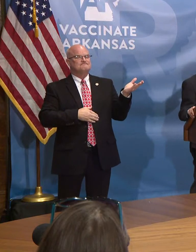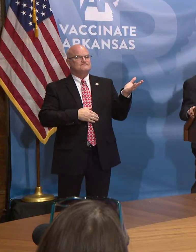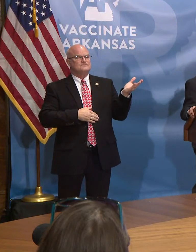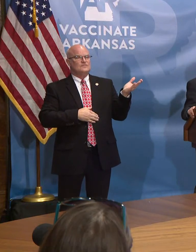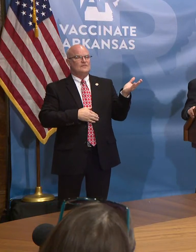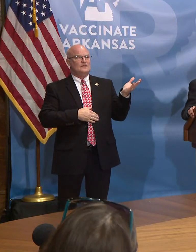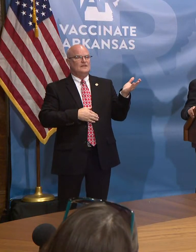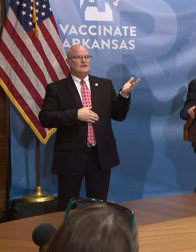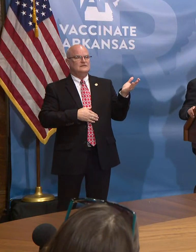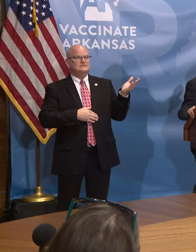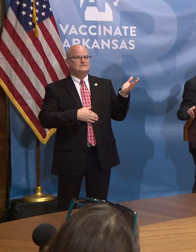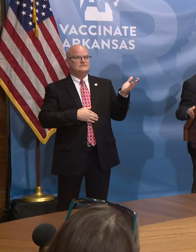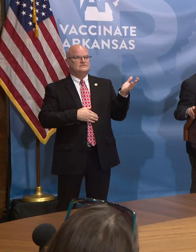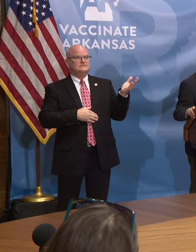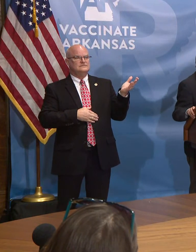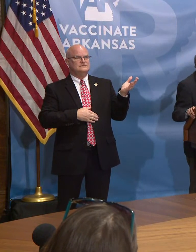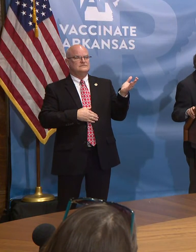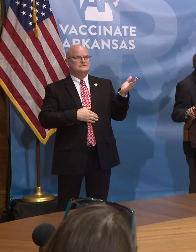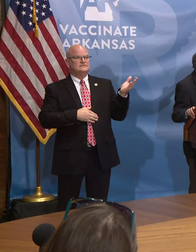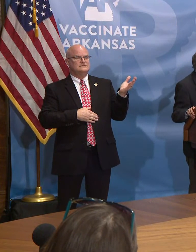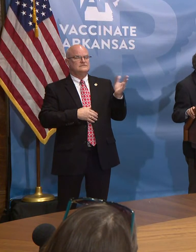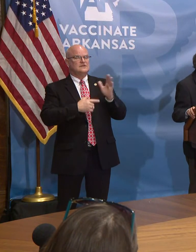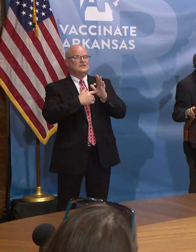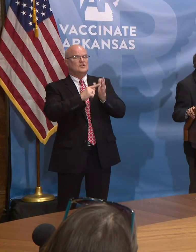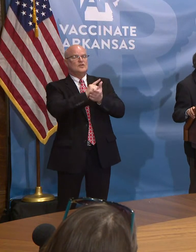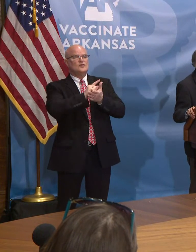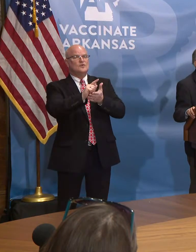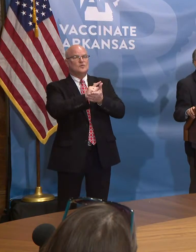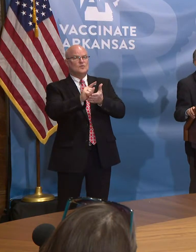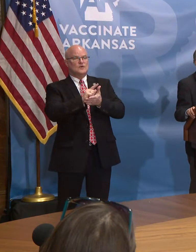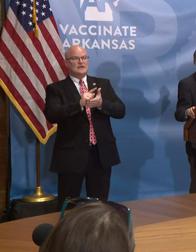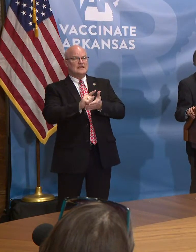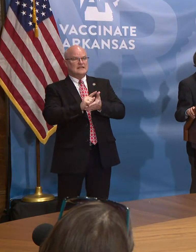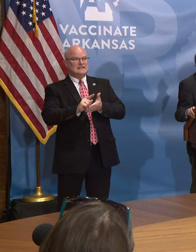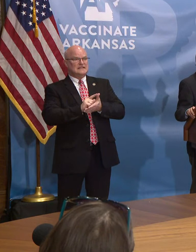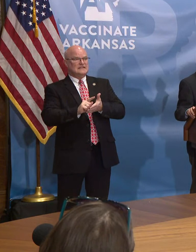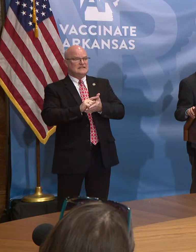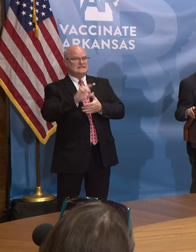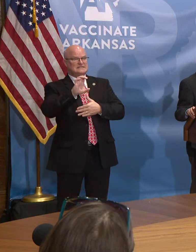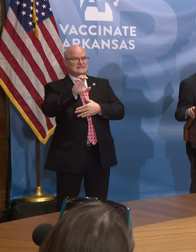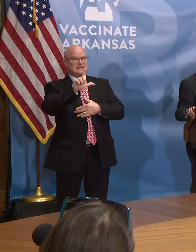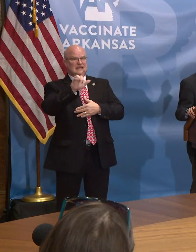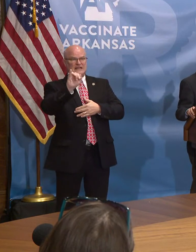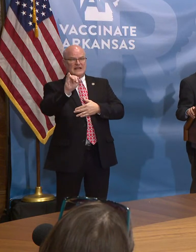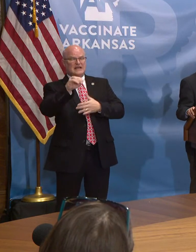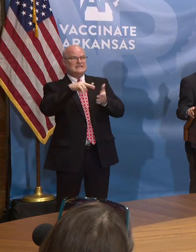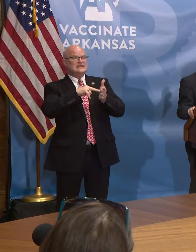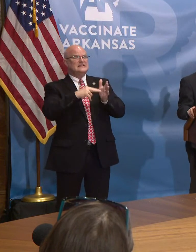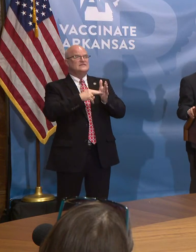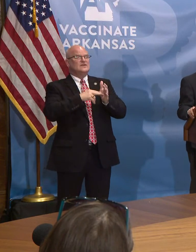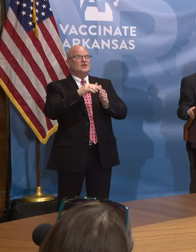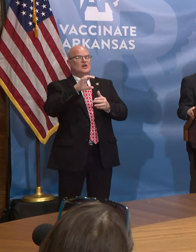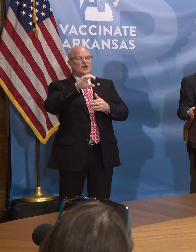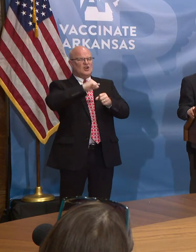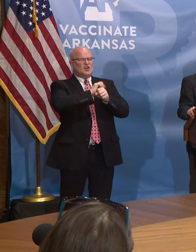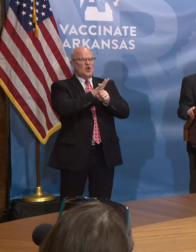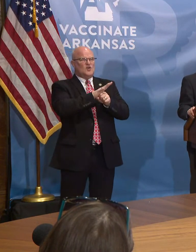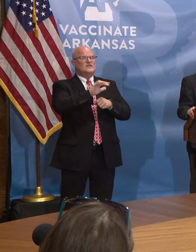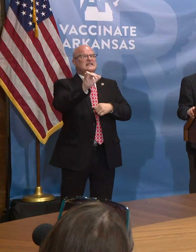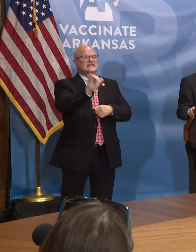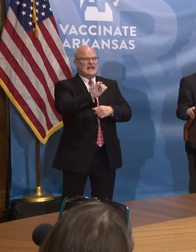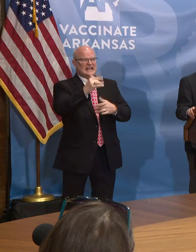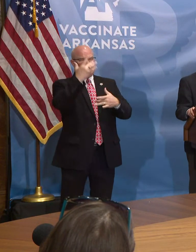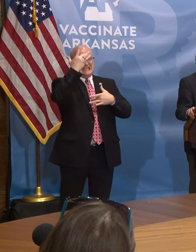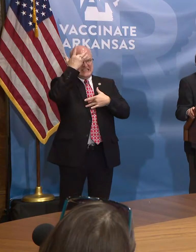This slide shows you the weekly, and CLI stands for COVID-like illness emergency